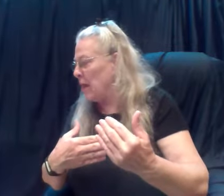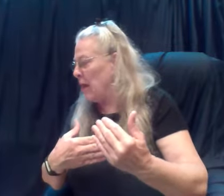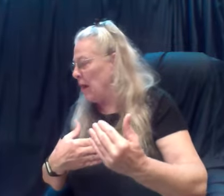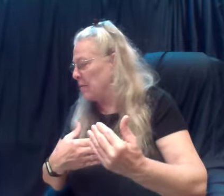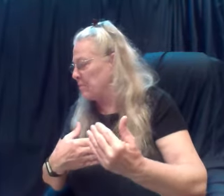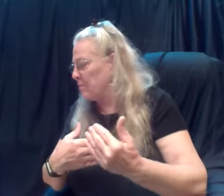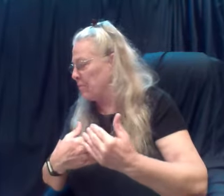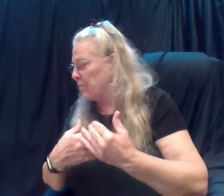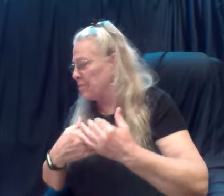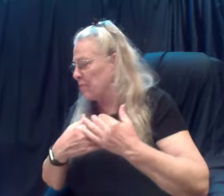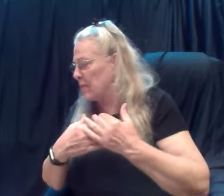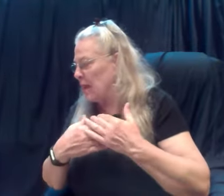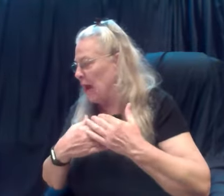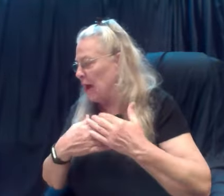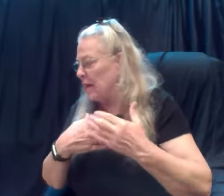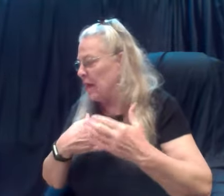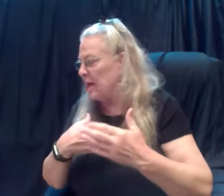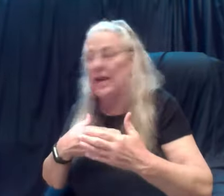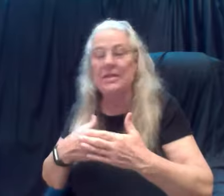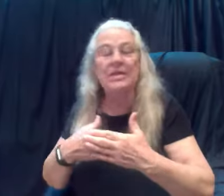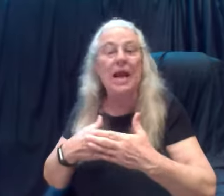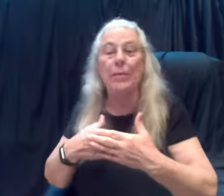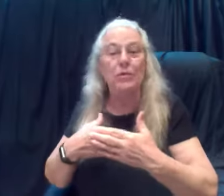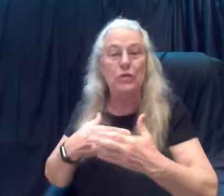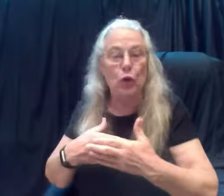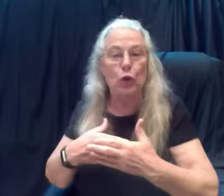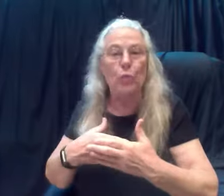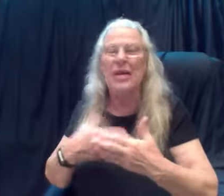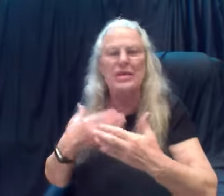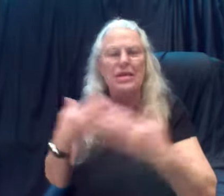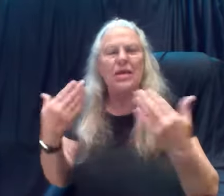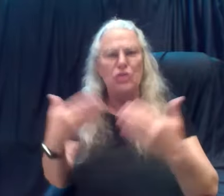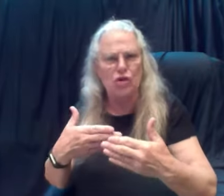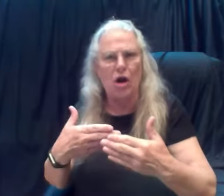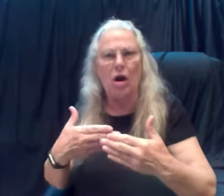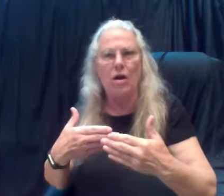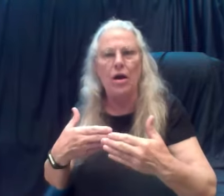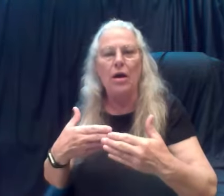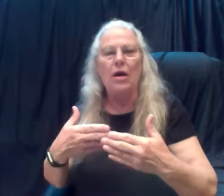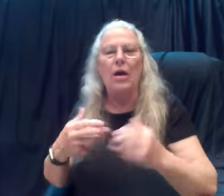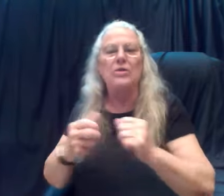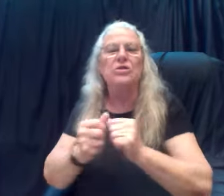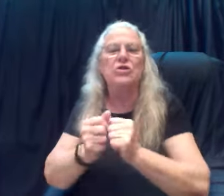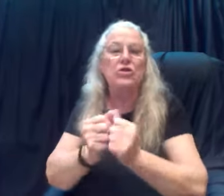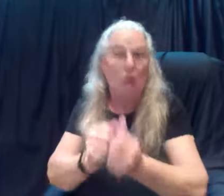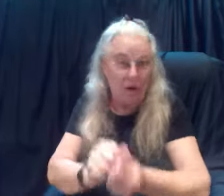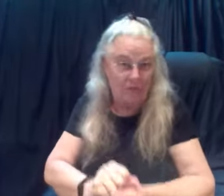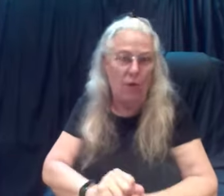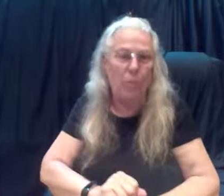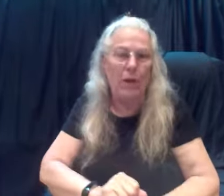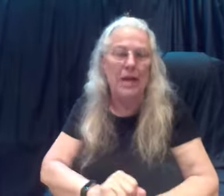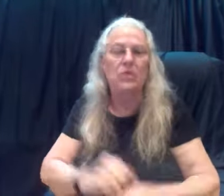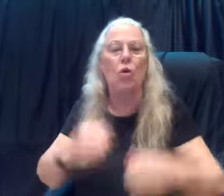um, in Des Sable's gloom, it's in a dark, sorrowful place or